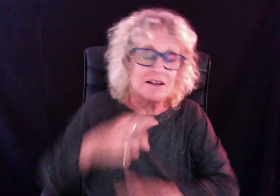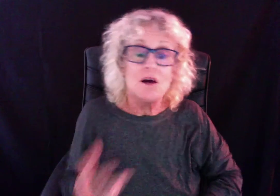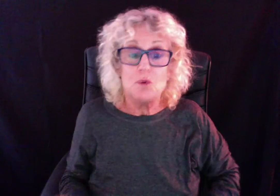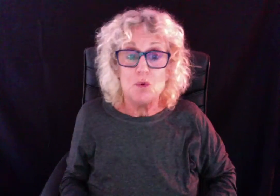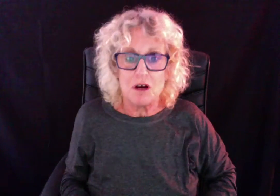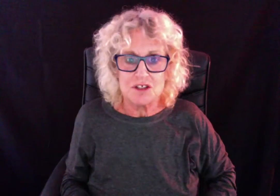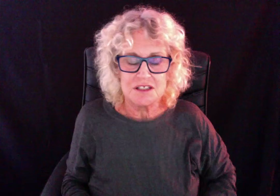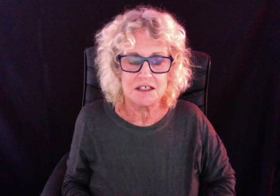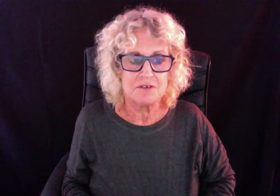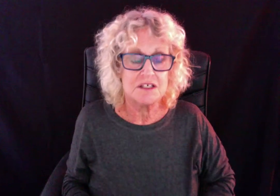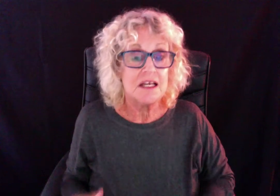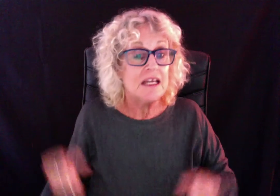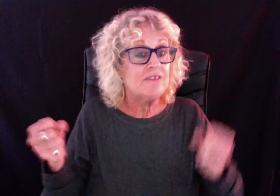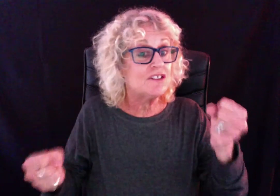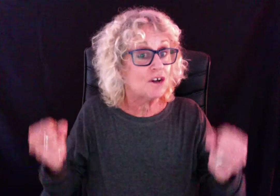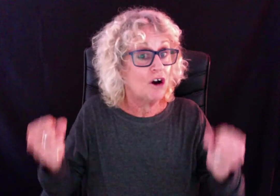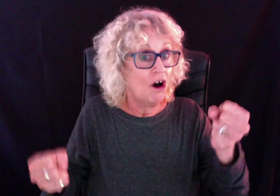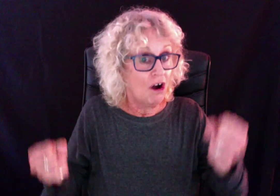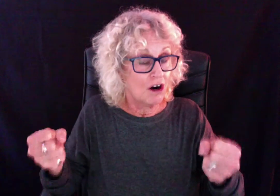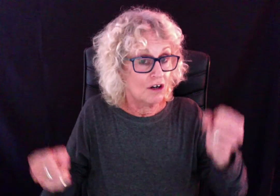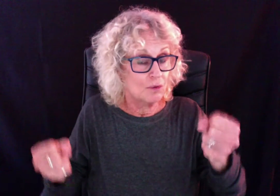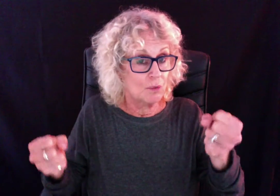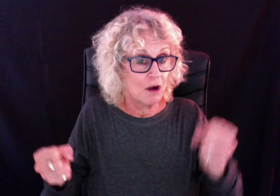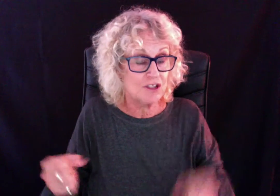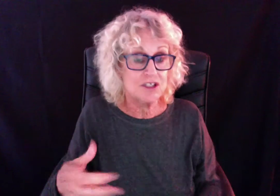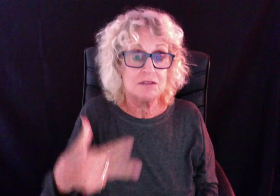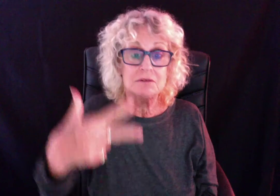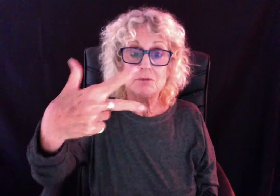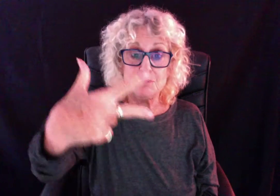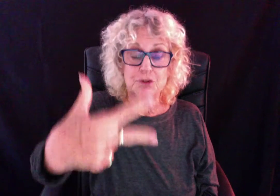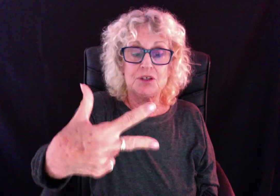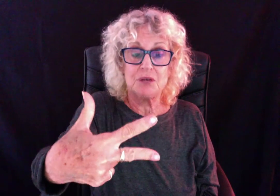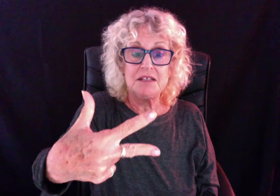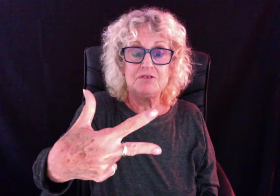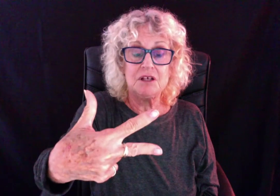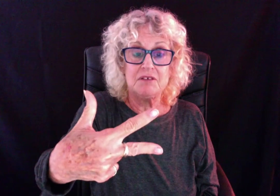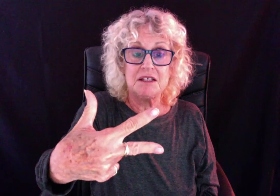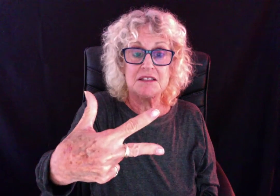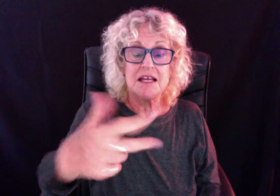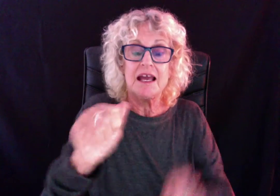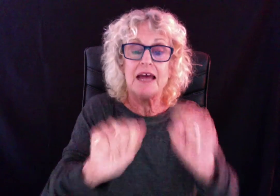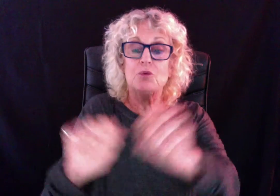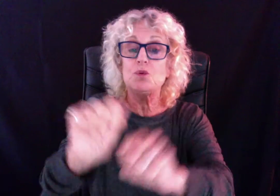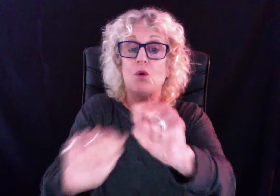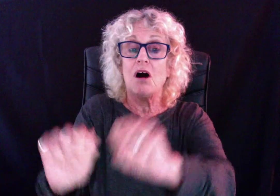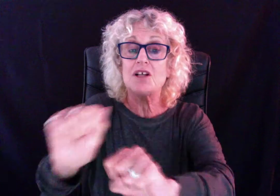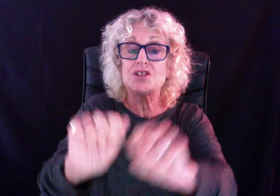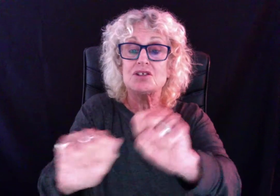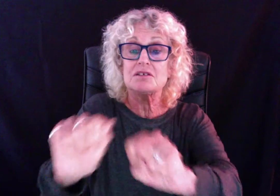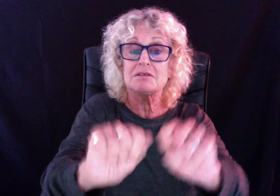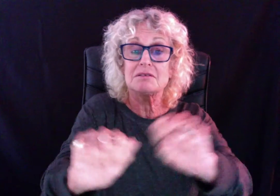We wash ourselves. If it's a car we're washing, we put it right in front of us and we wash the